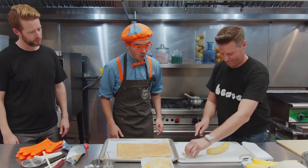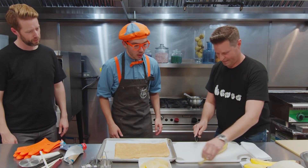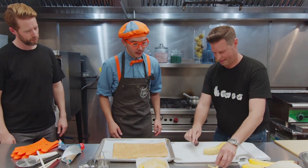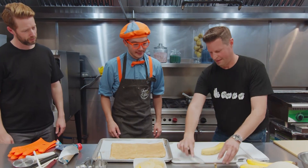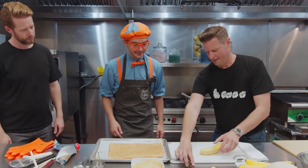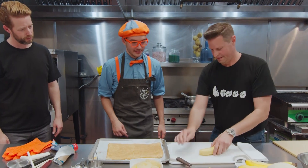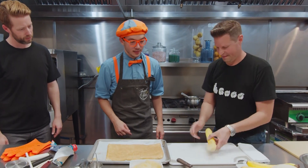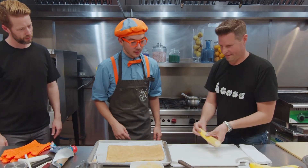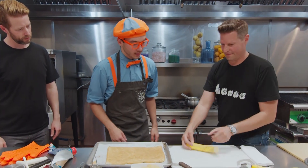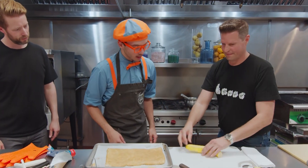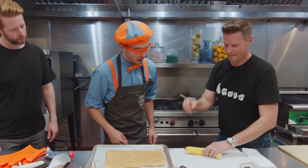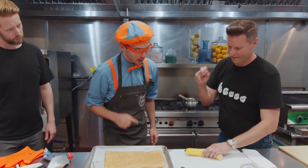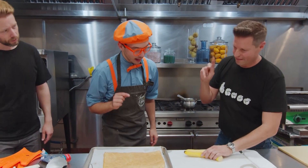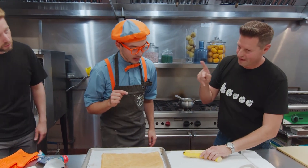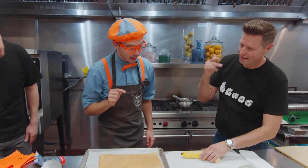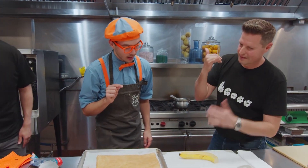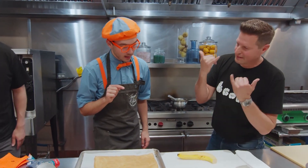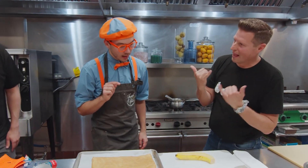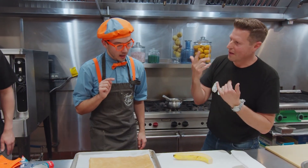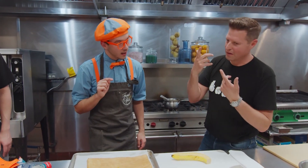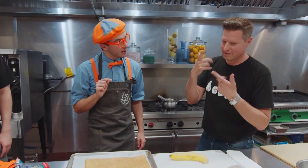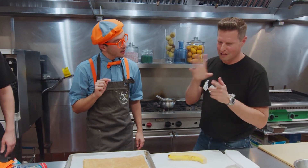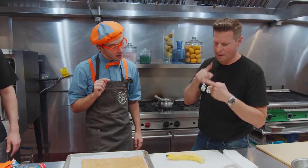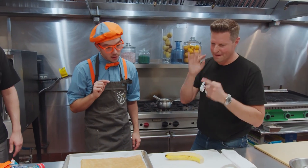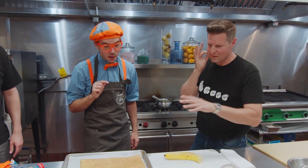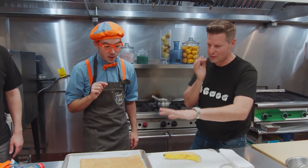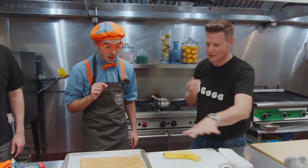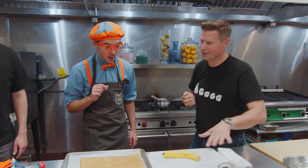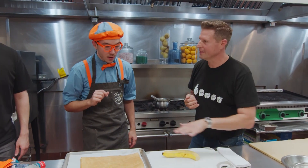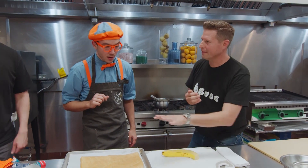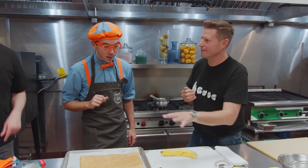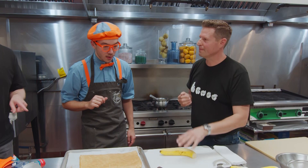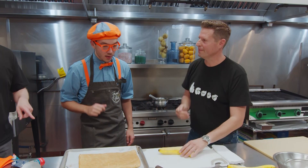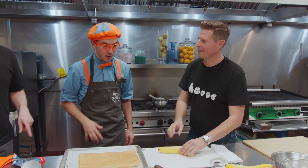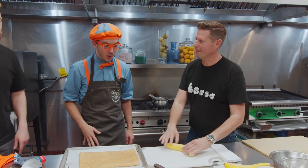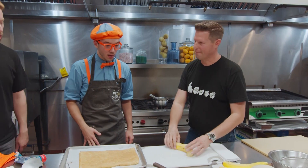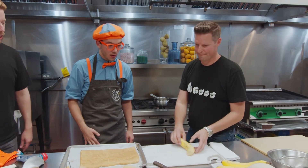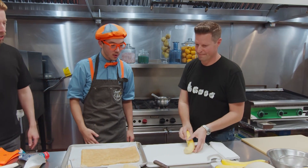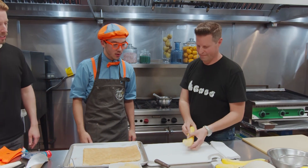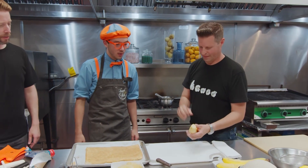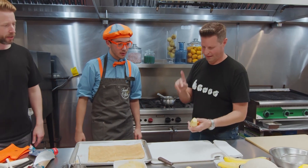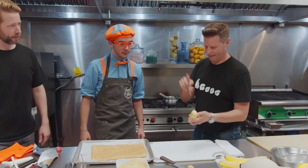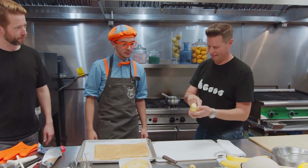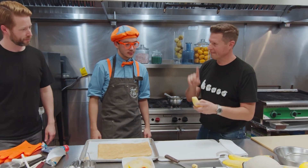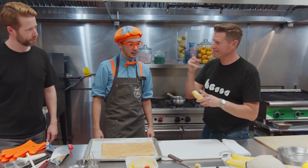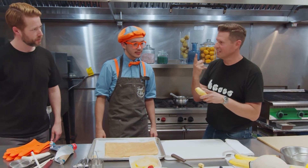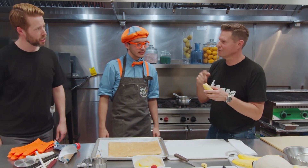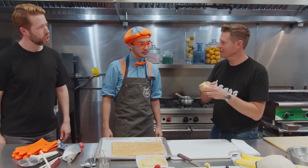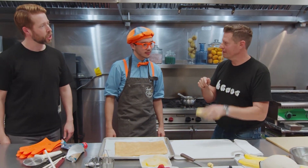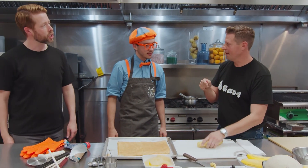Whoa! Hmm. Okay. Okay. Now, we're gonna talk about all the fruits that are here on the table.